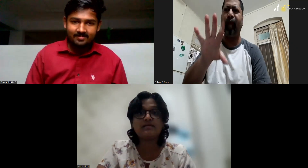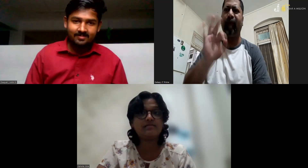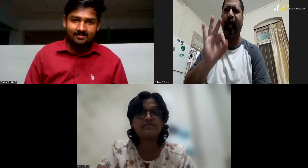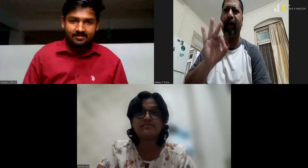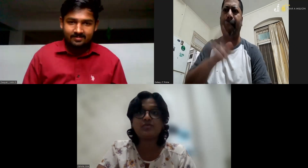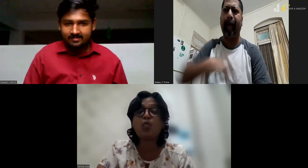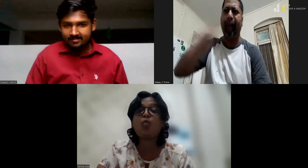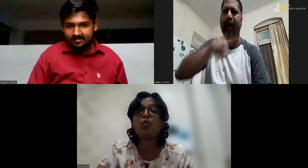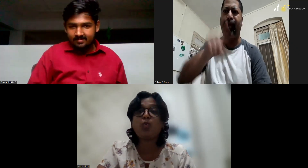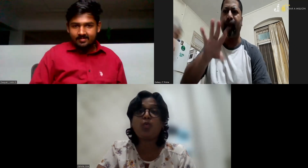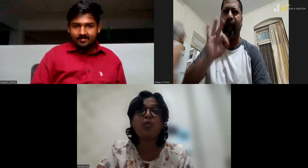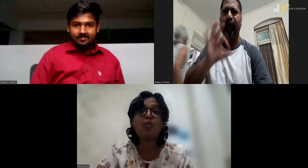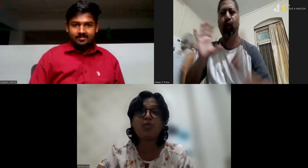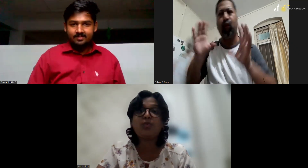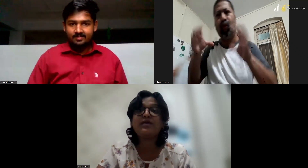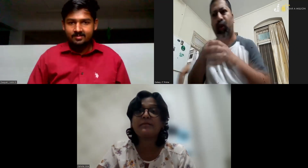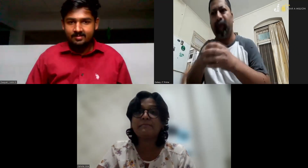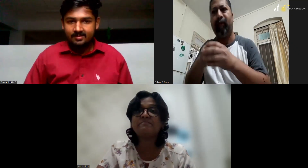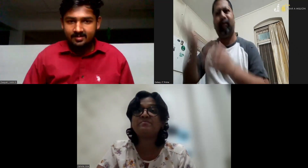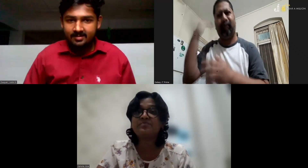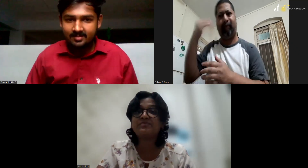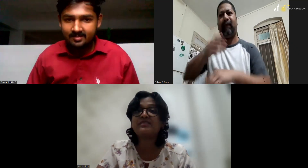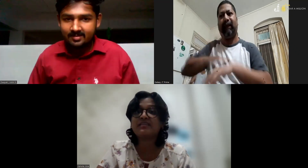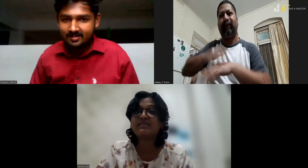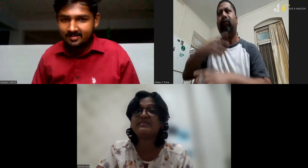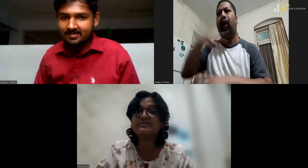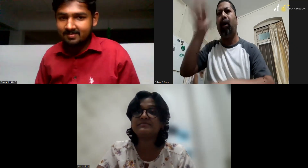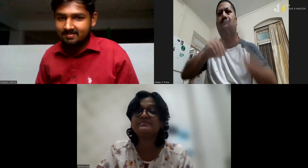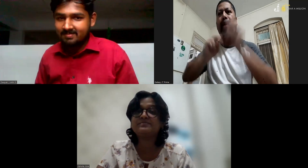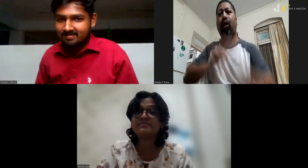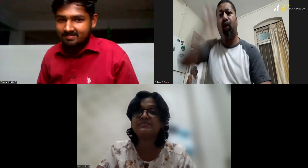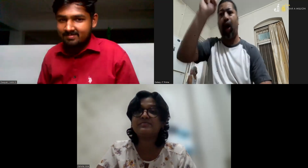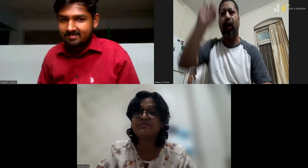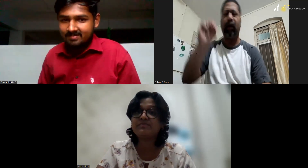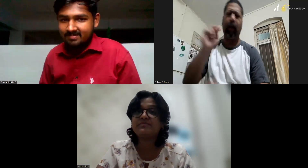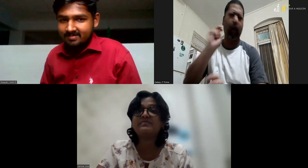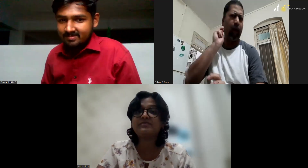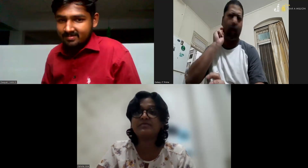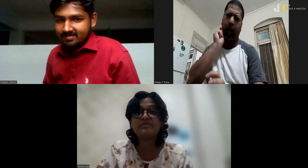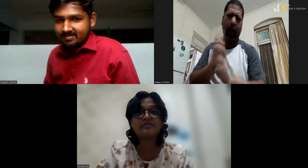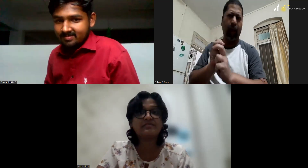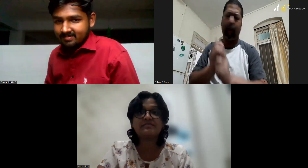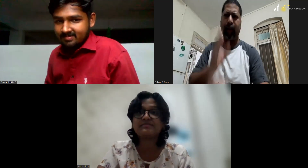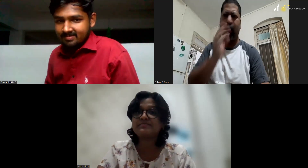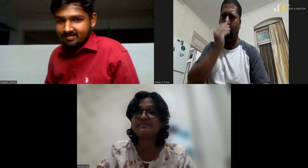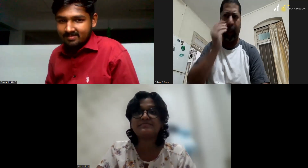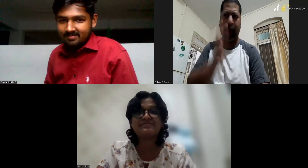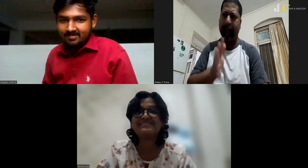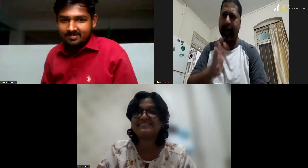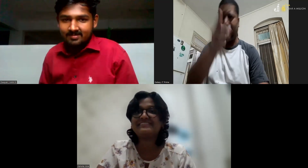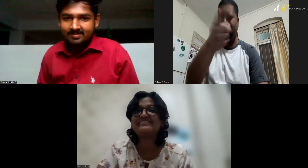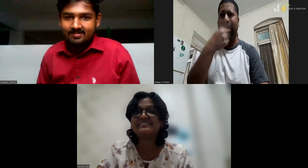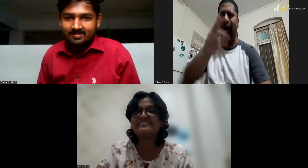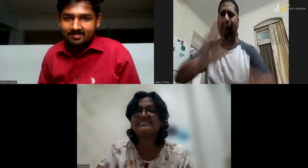so there is a place with C name, and I have been with my friends group, I went to